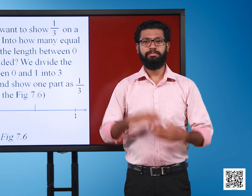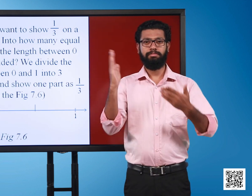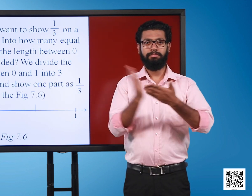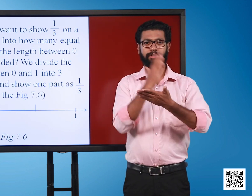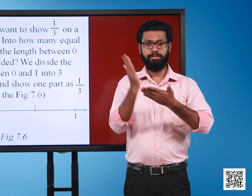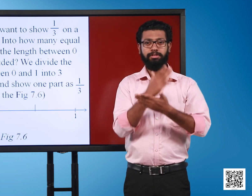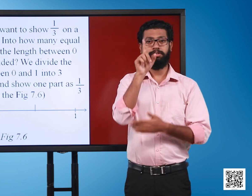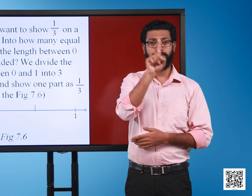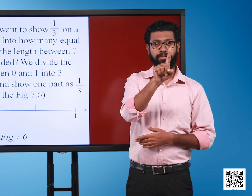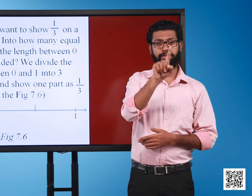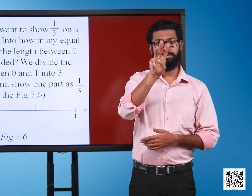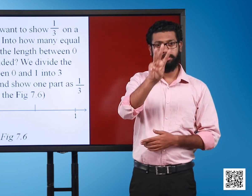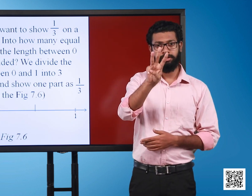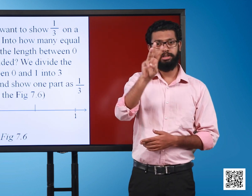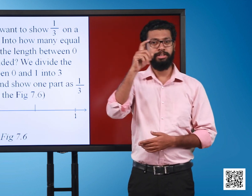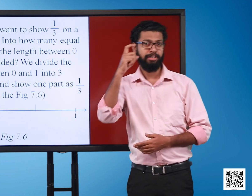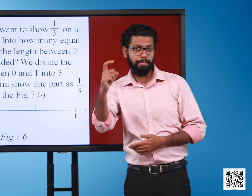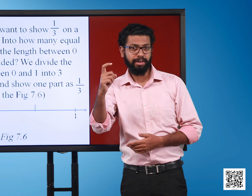Page 137.